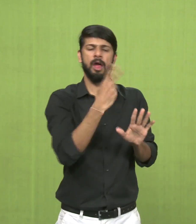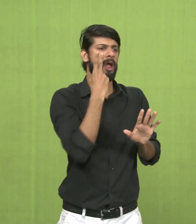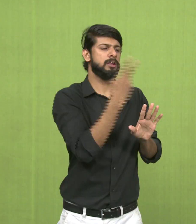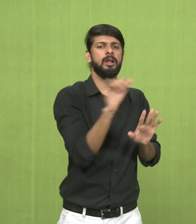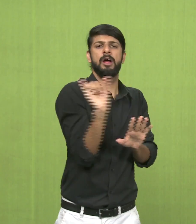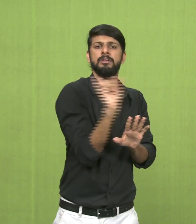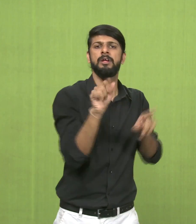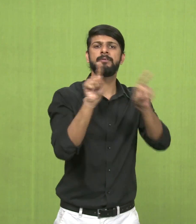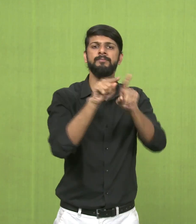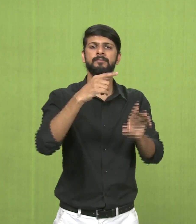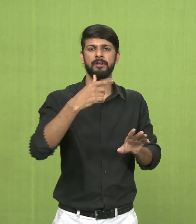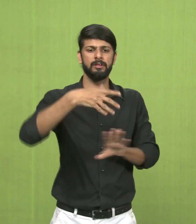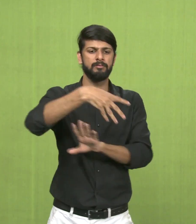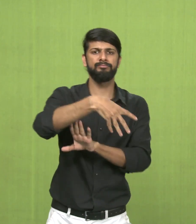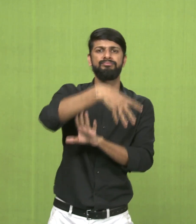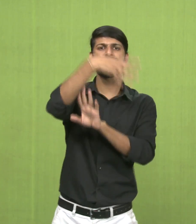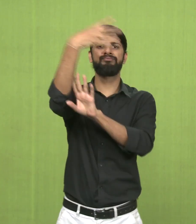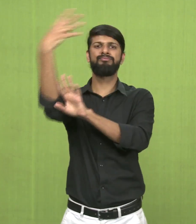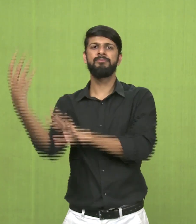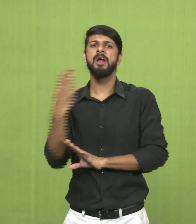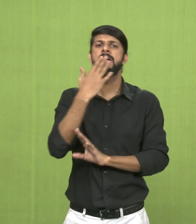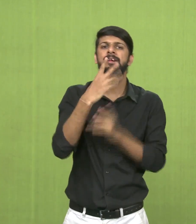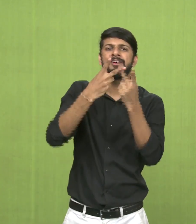which it gives is a kind of a rainbow effect.